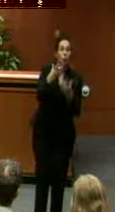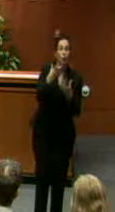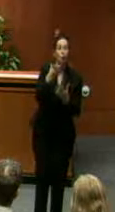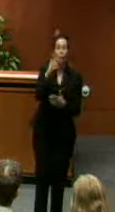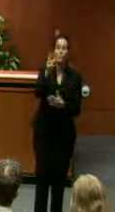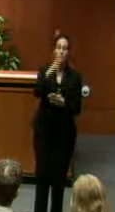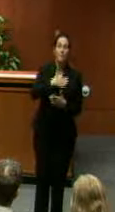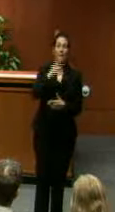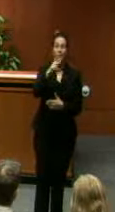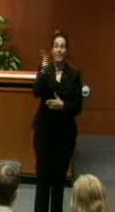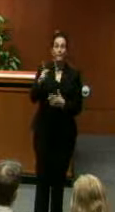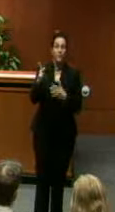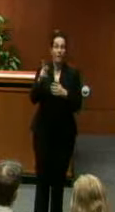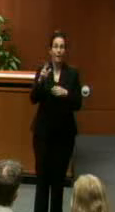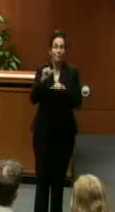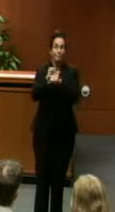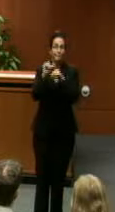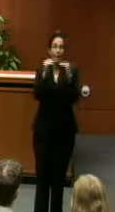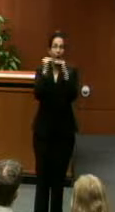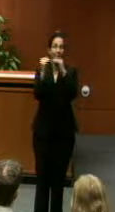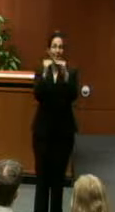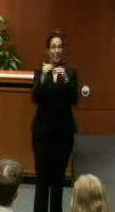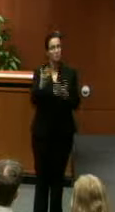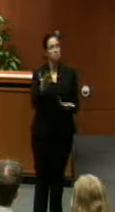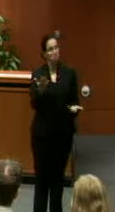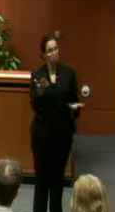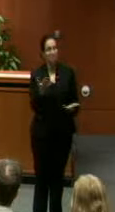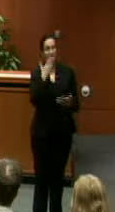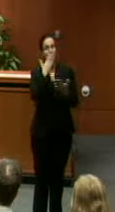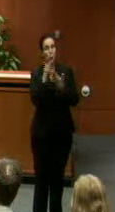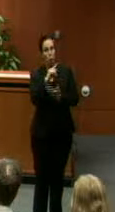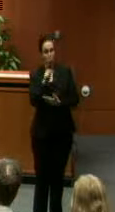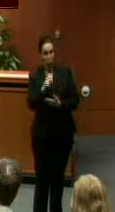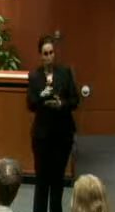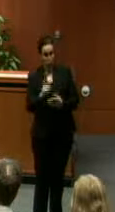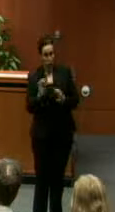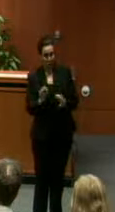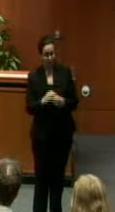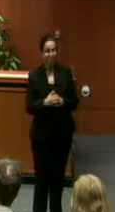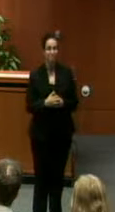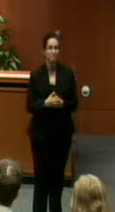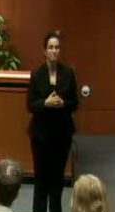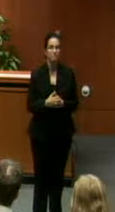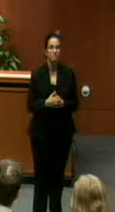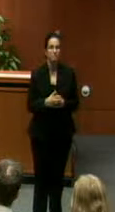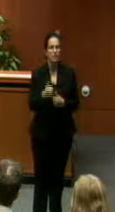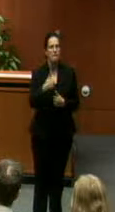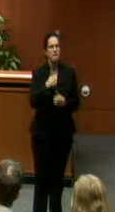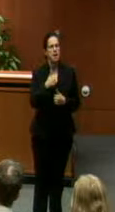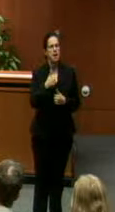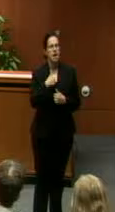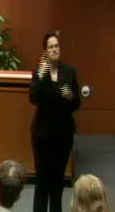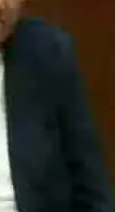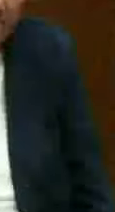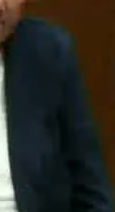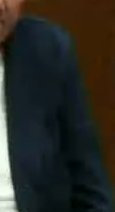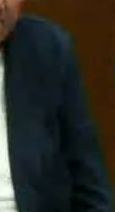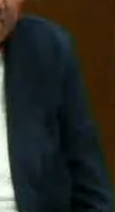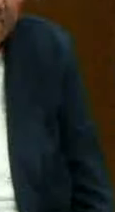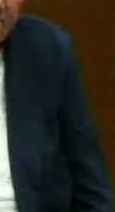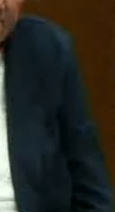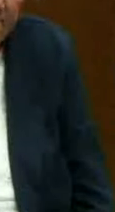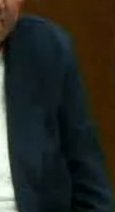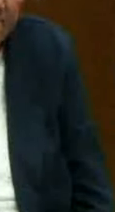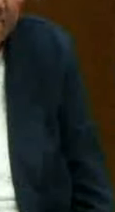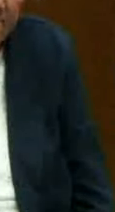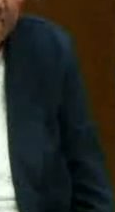raising that very, in my mind, very timely question. I go back to a meeting that occurred in this room a number of months ago, and